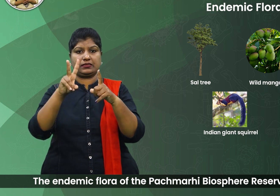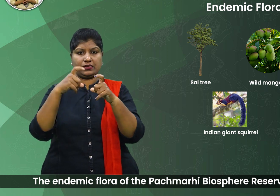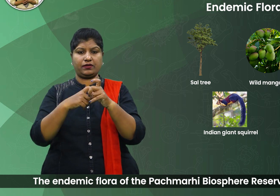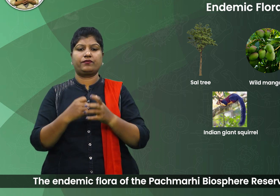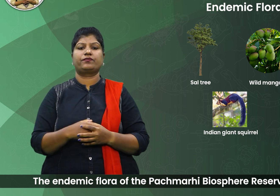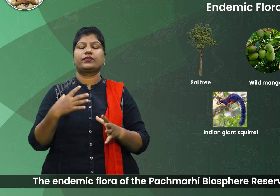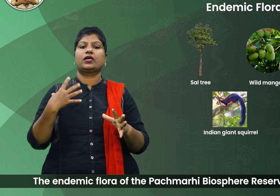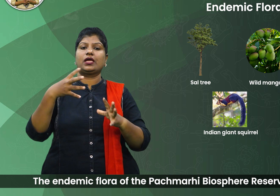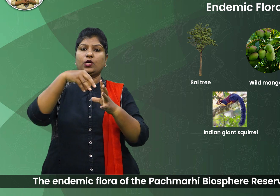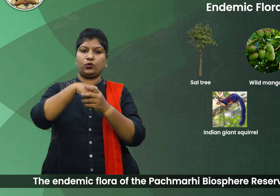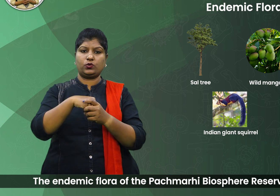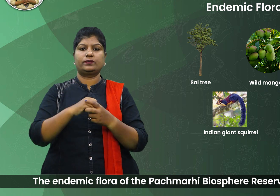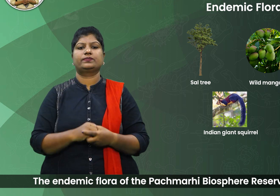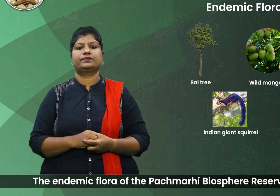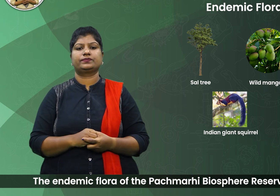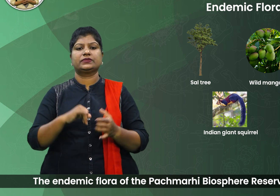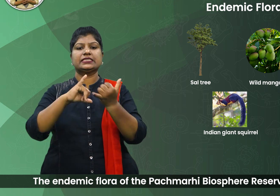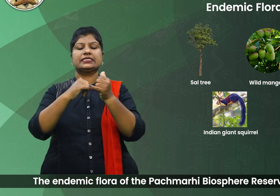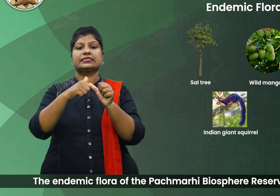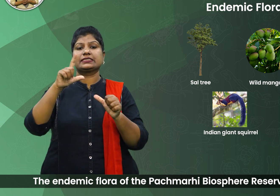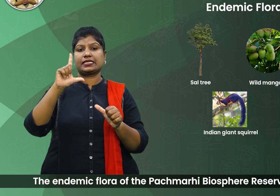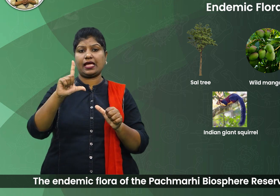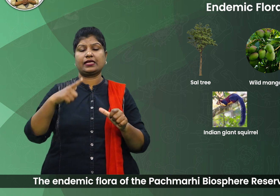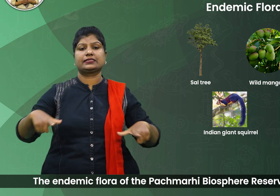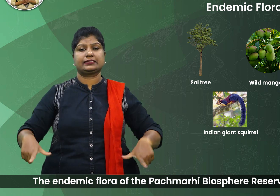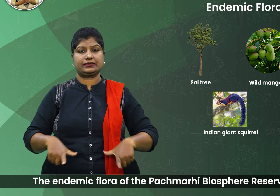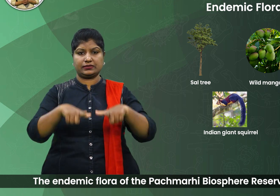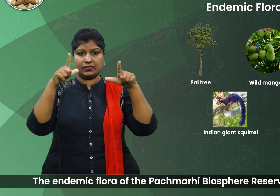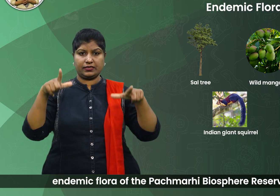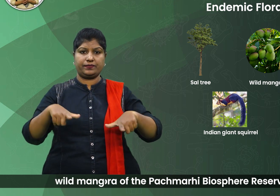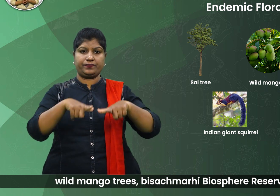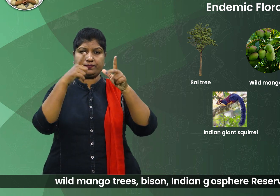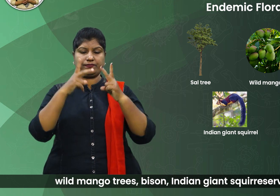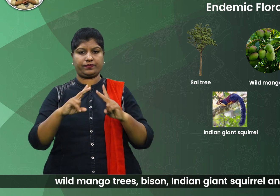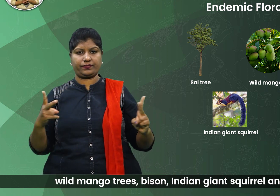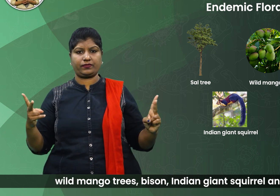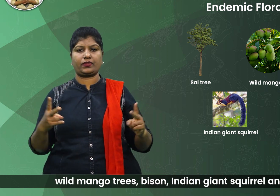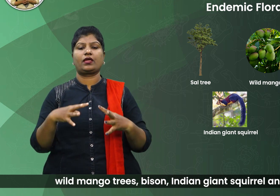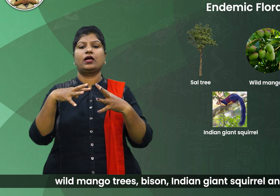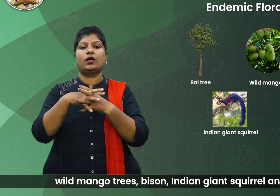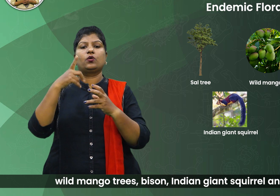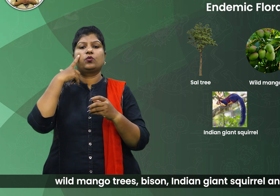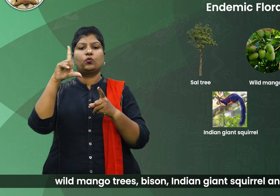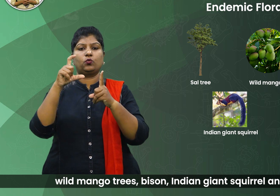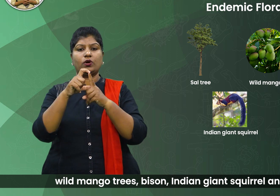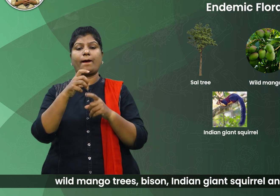includes salt trees, wild mango trees,